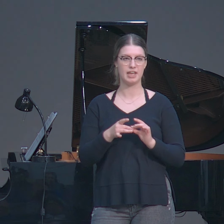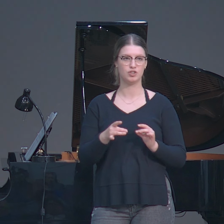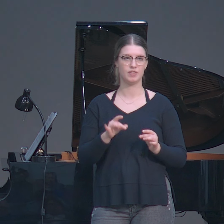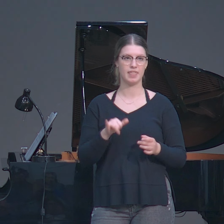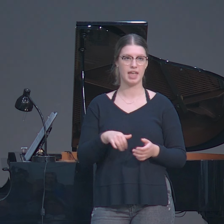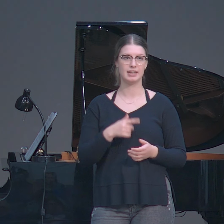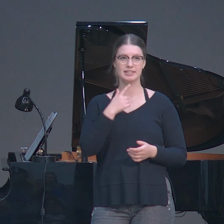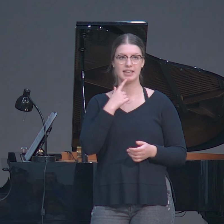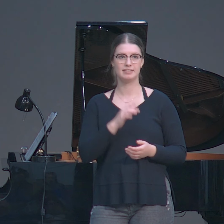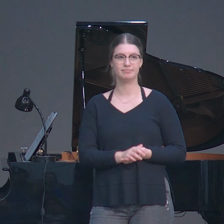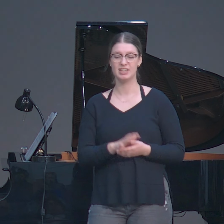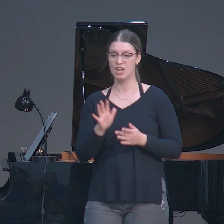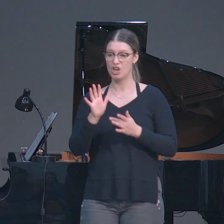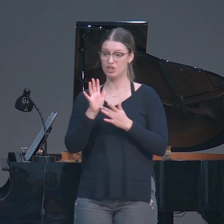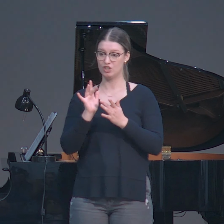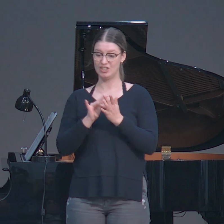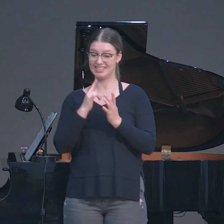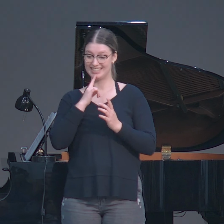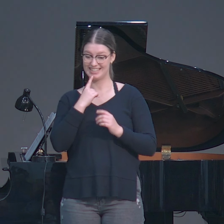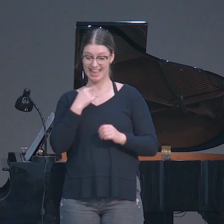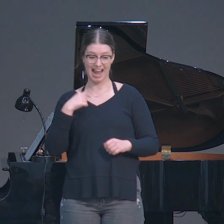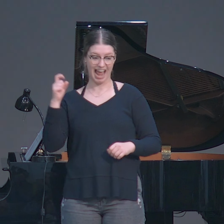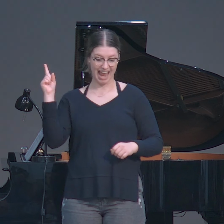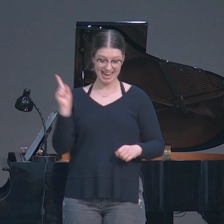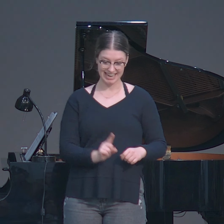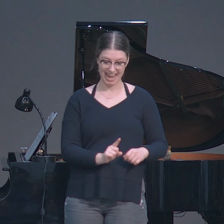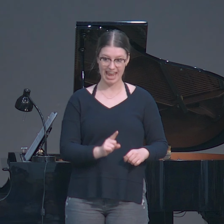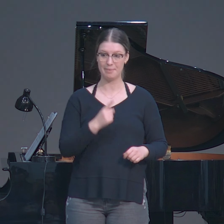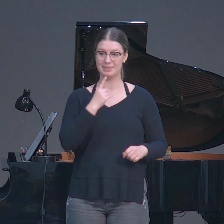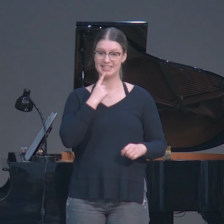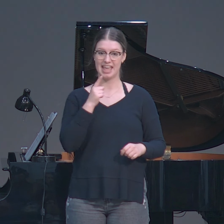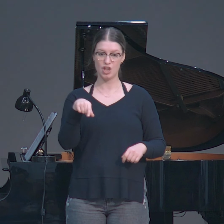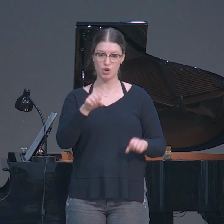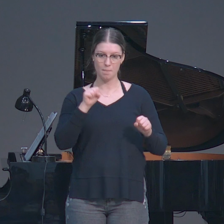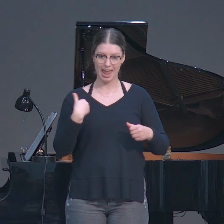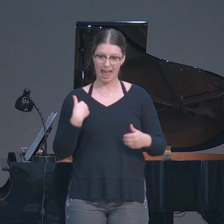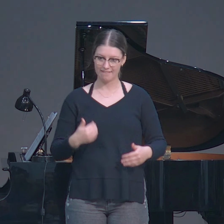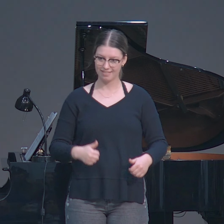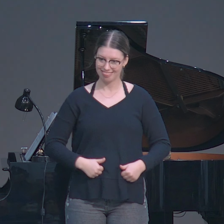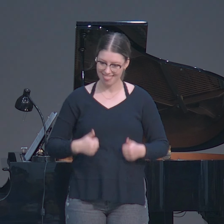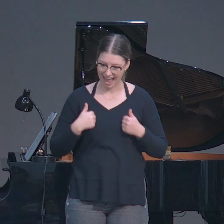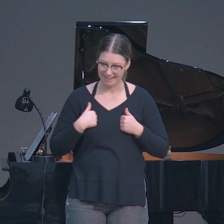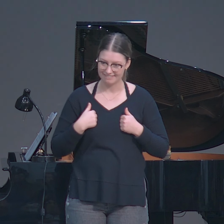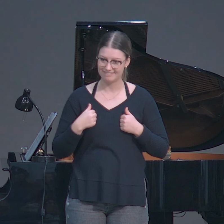Jesus said, "I came that they may have life and have it abundantly."